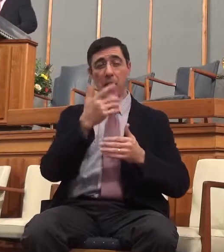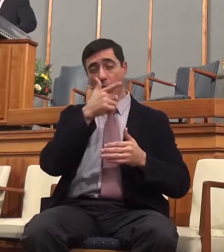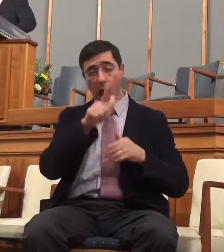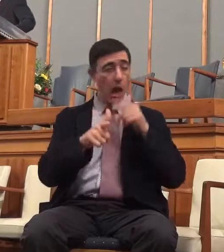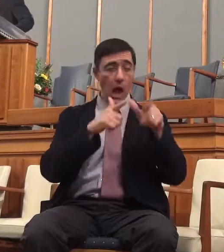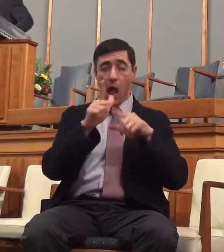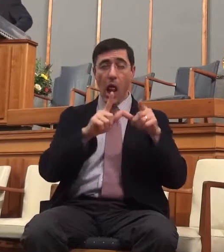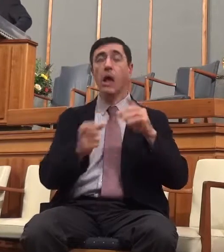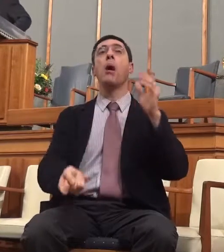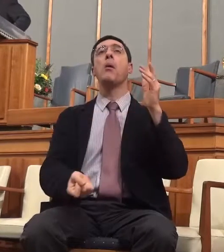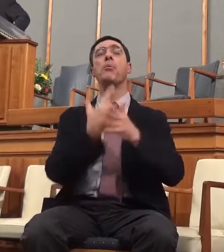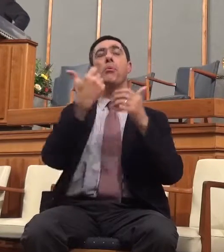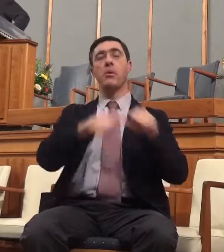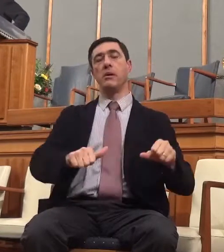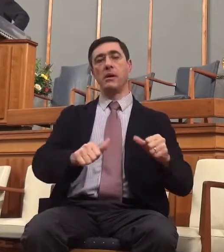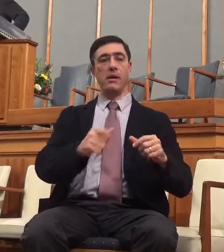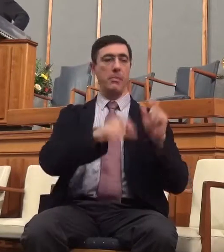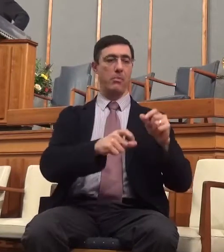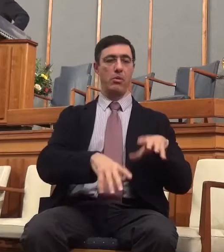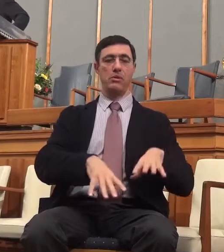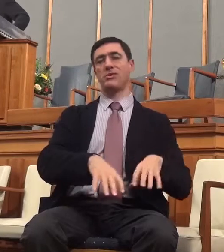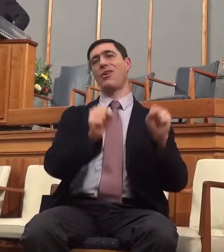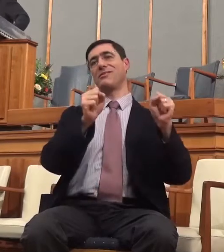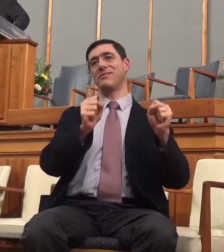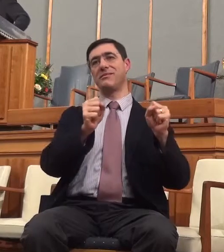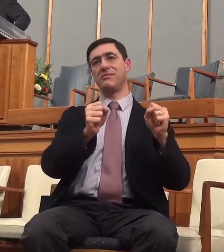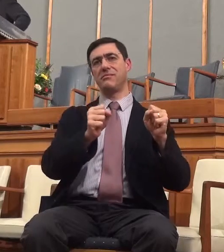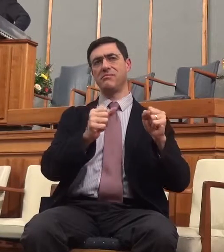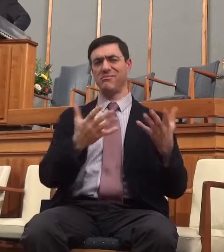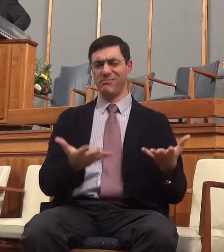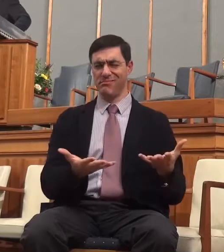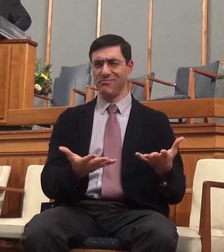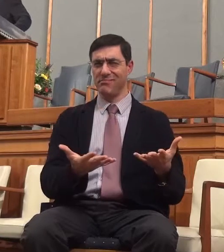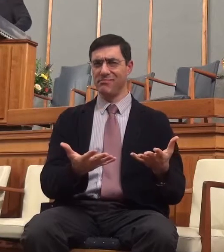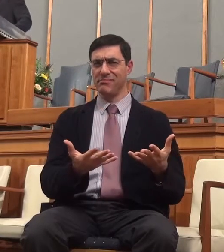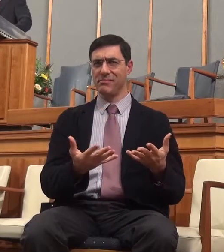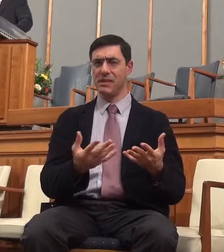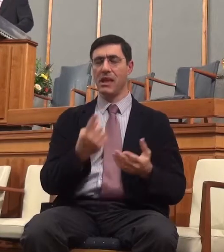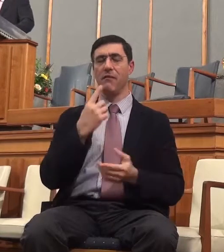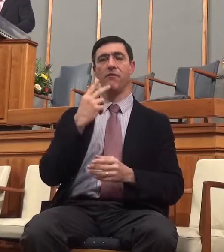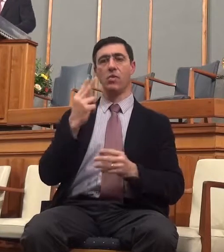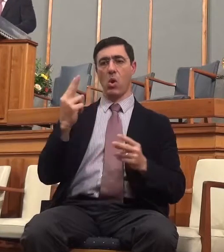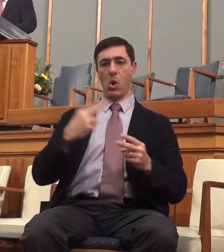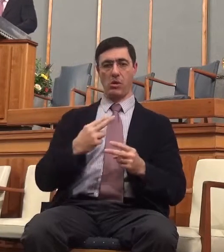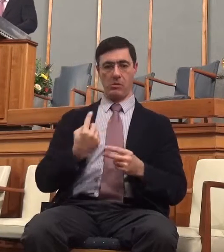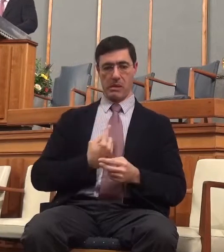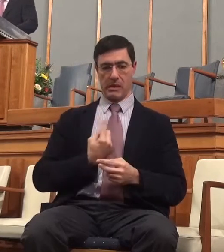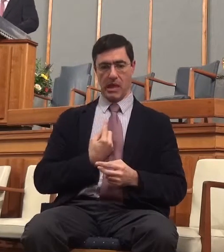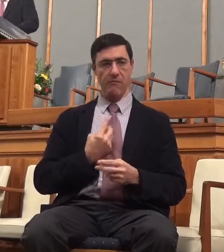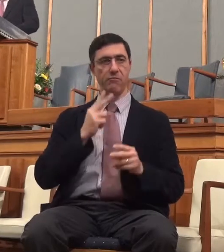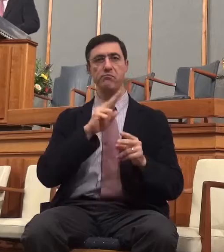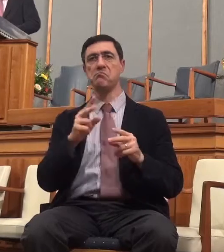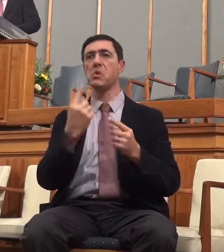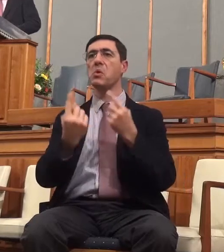all your fantastic complexity and all the amazing complexity of your biology